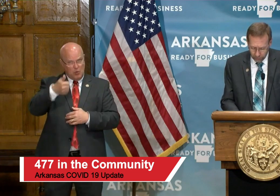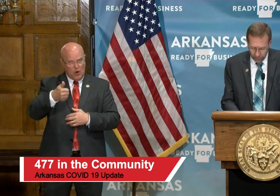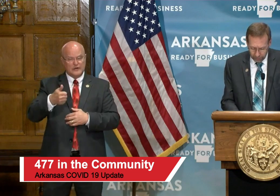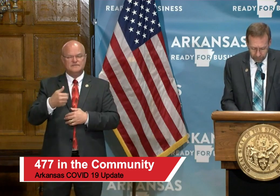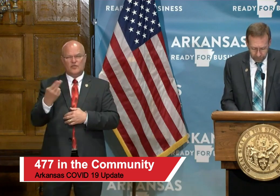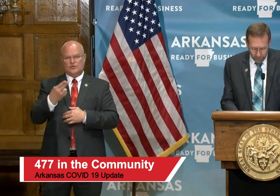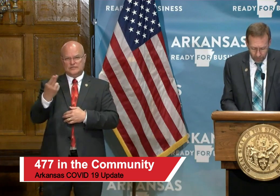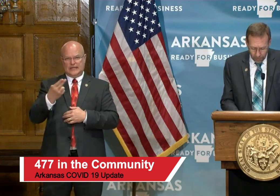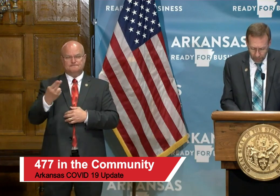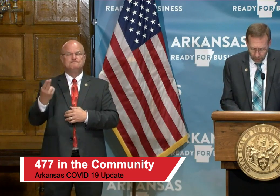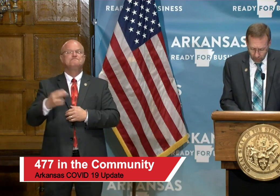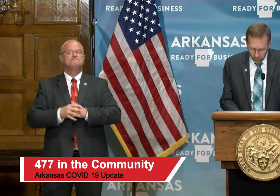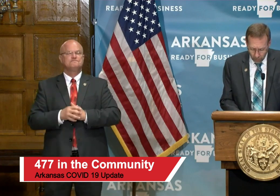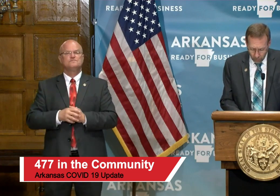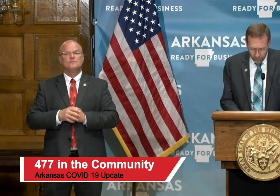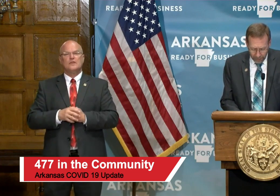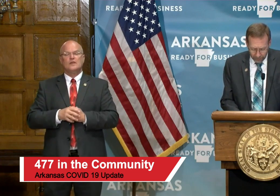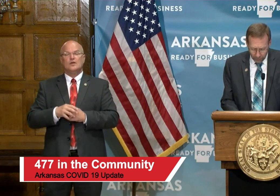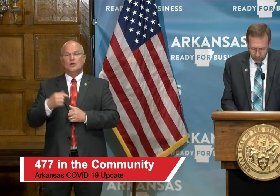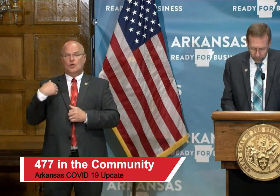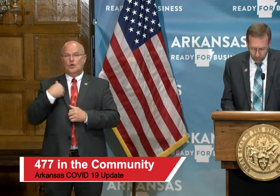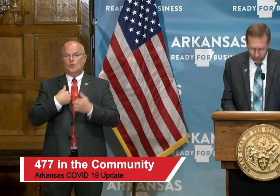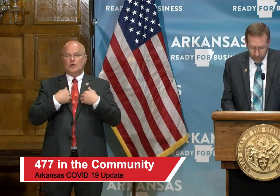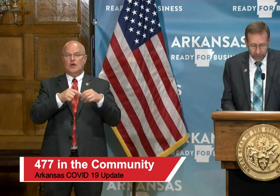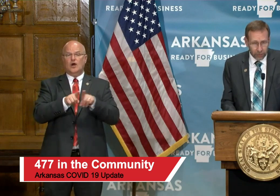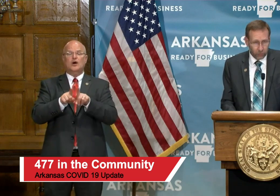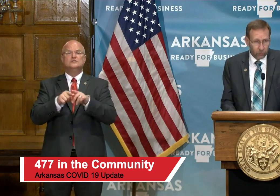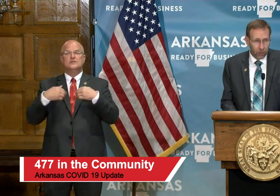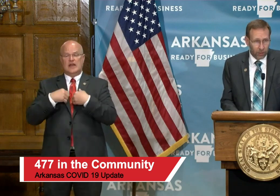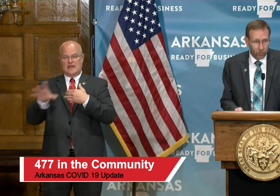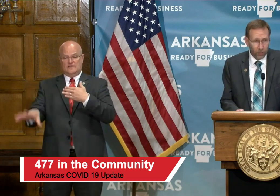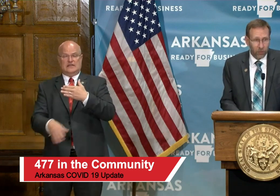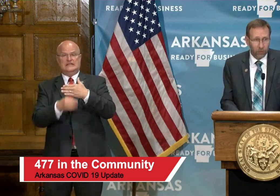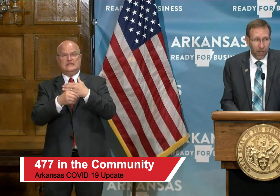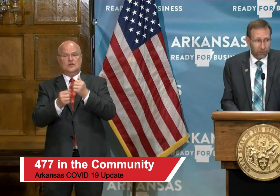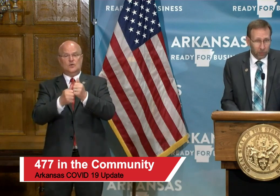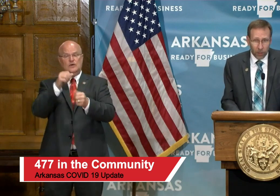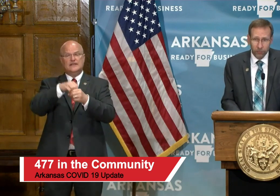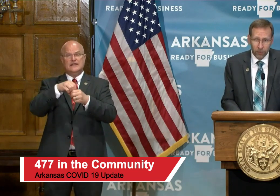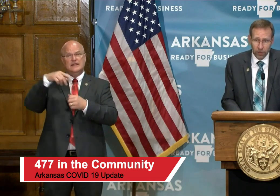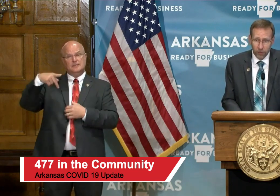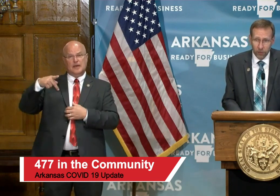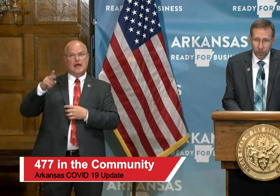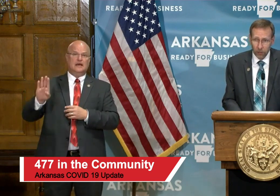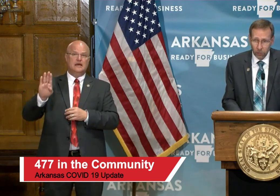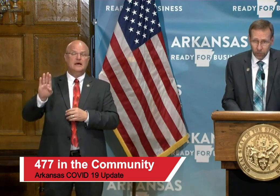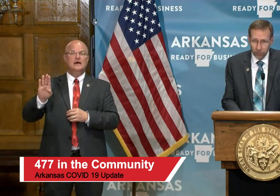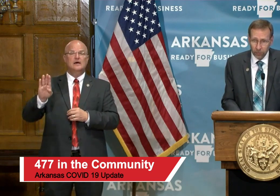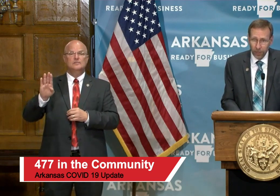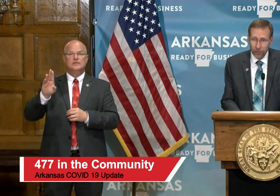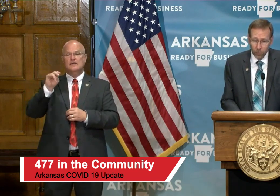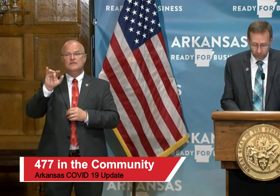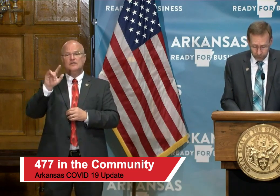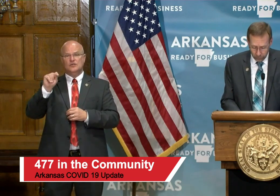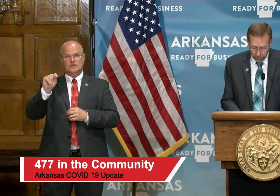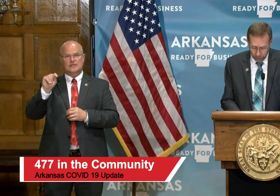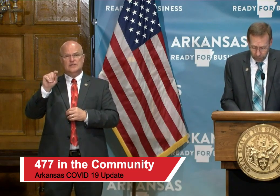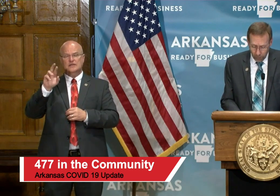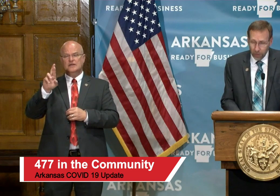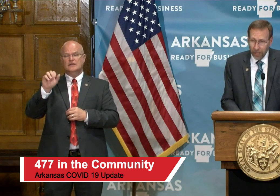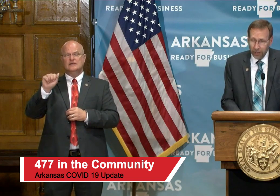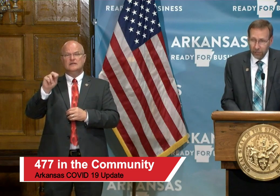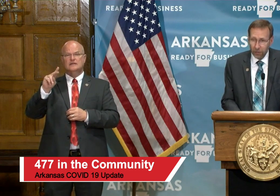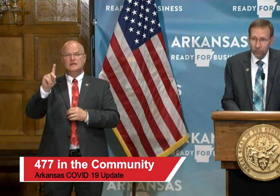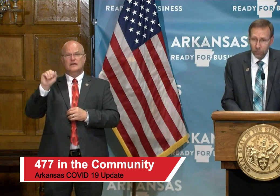on Thursday. We have also an additional, within the Pine Bluff unit, the Randall Williams